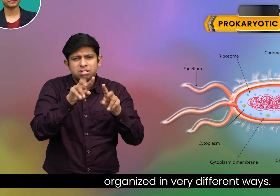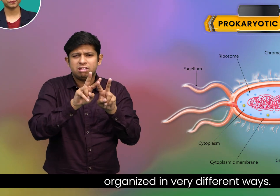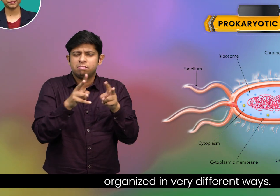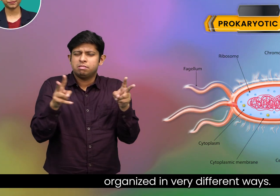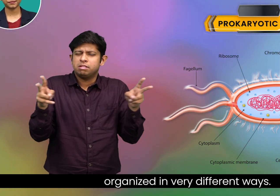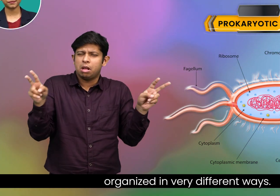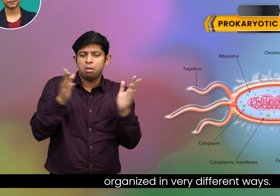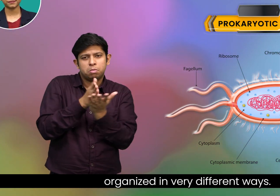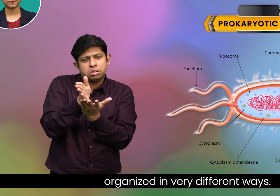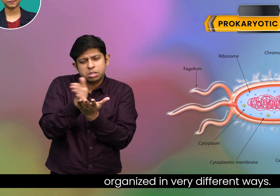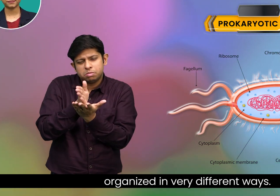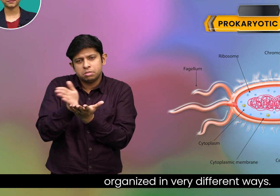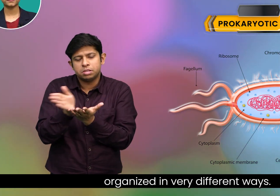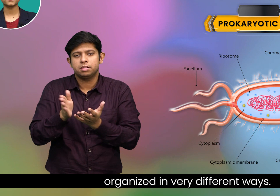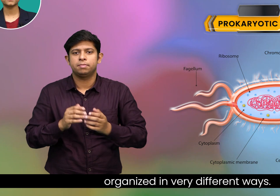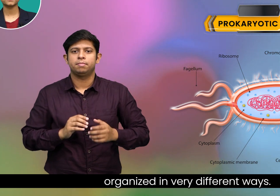ways.